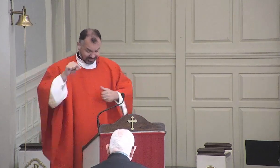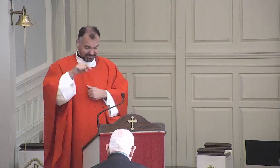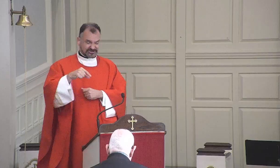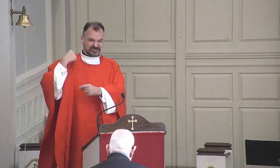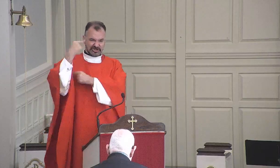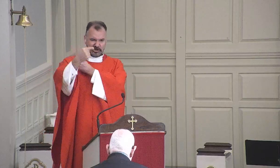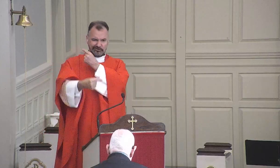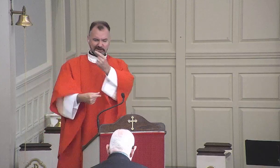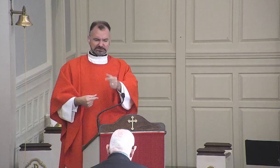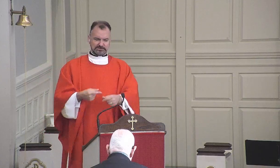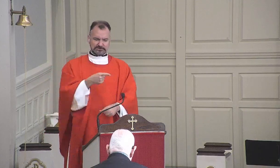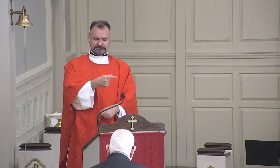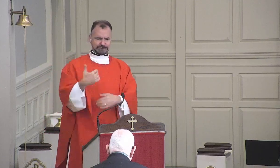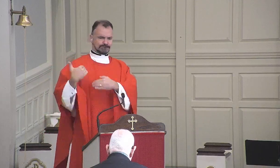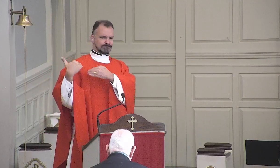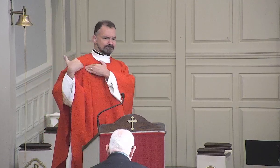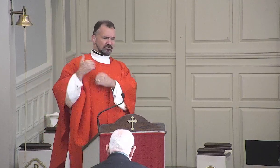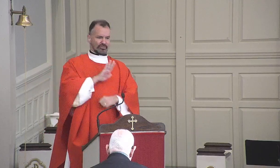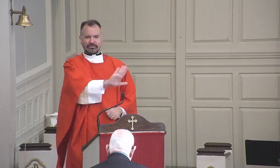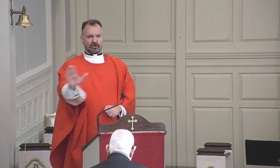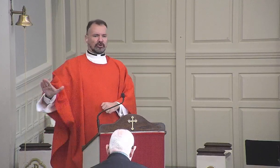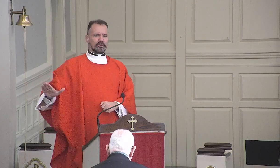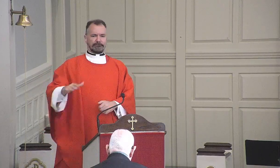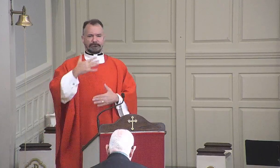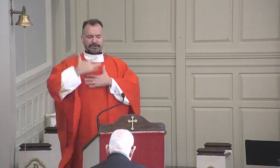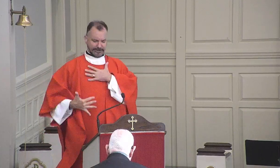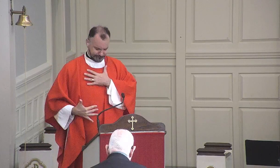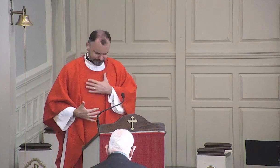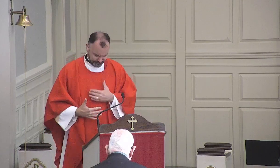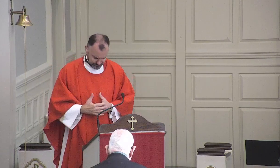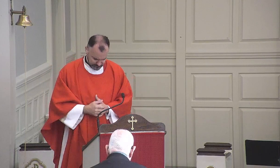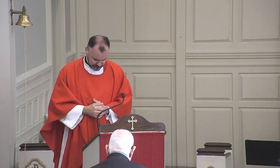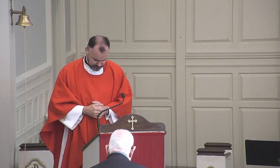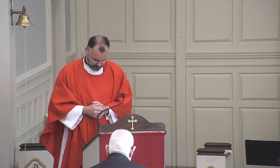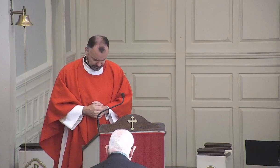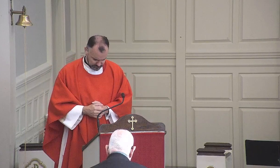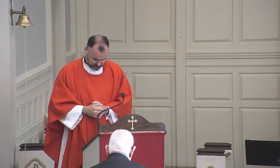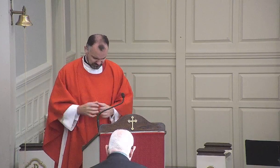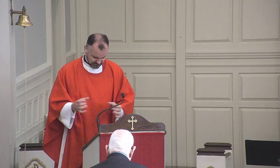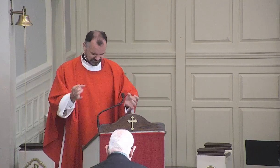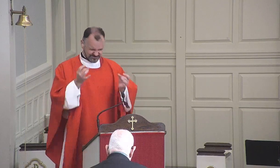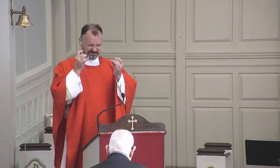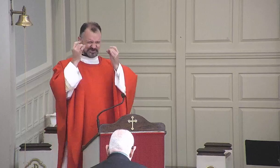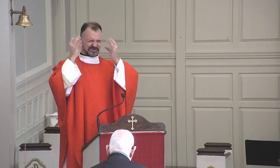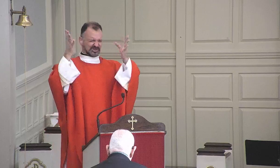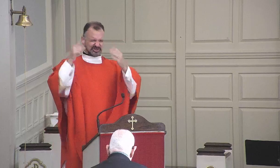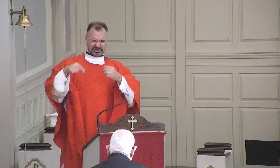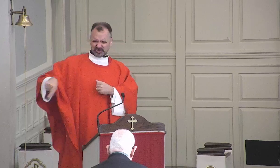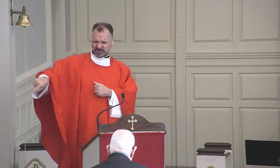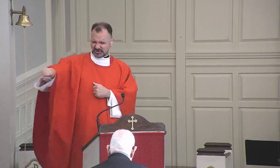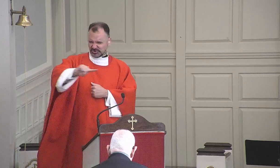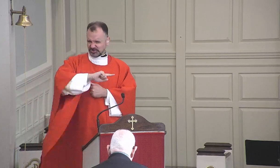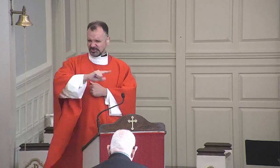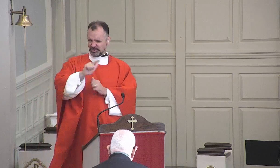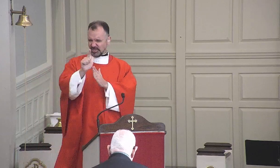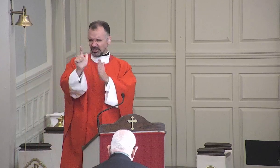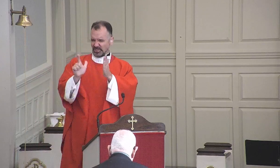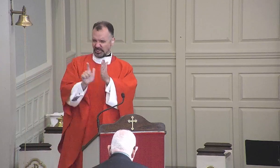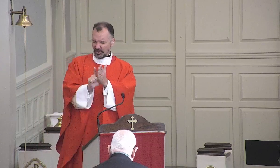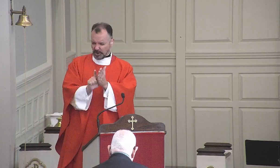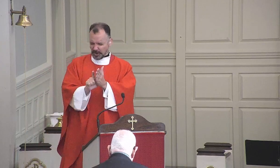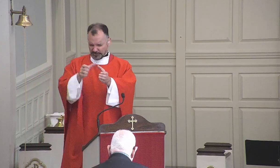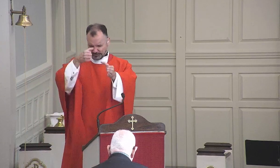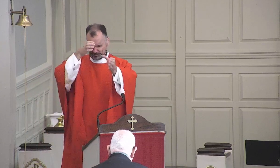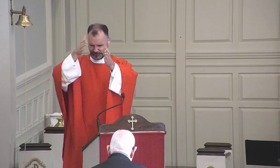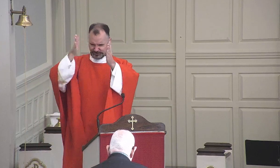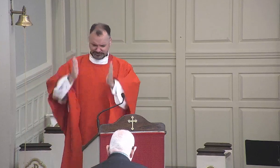Yes, I tell you, this generation will be charged with their blood. Woe to you,